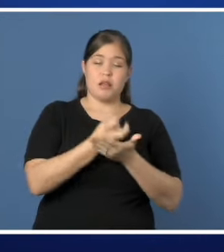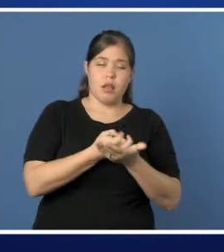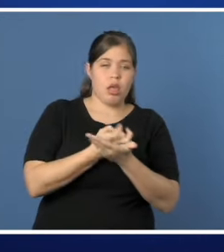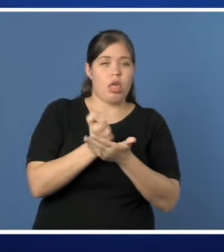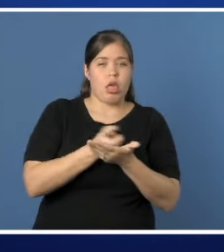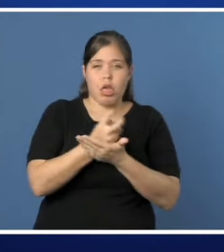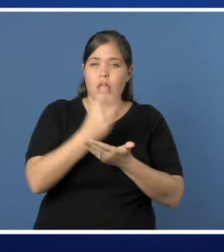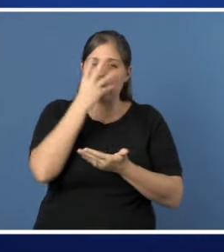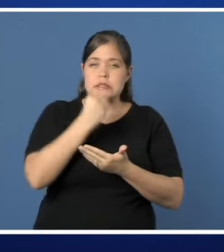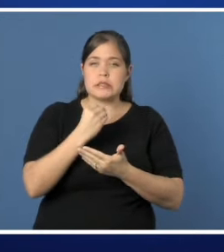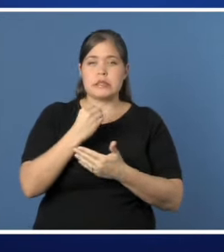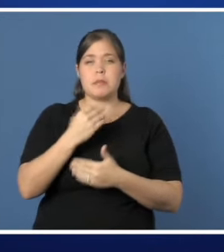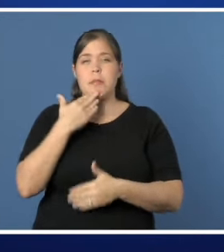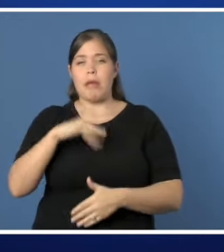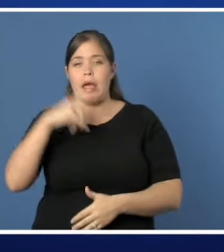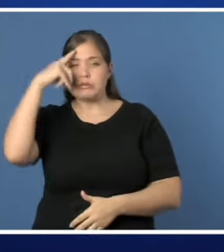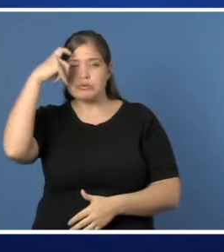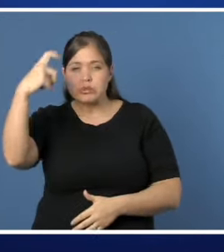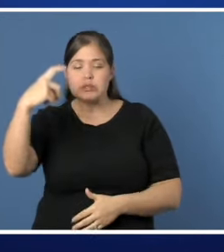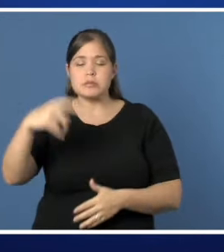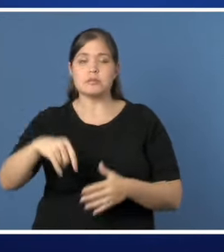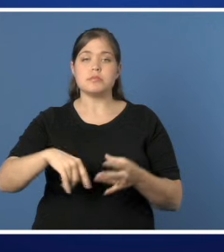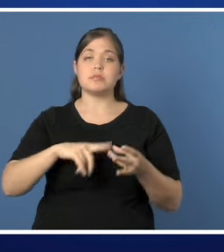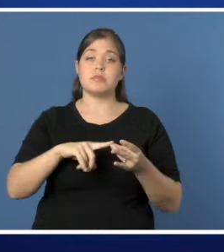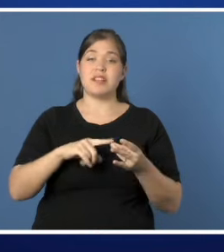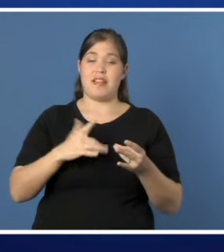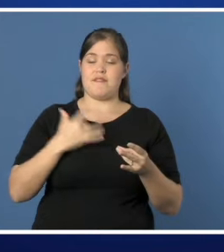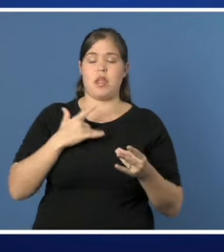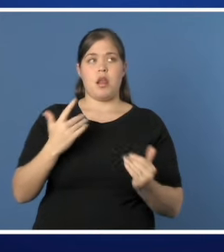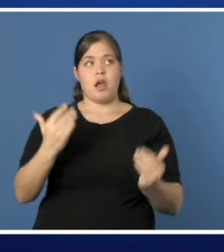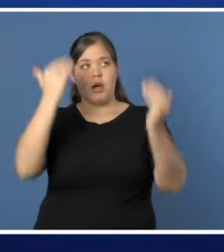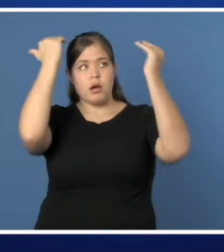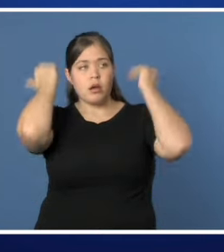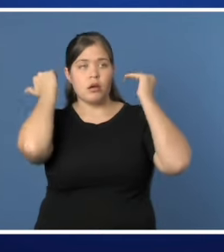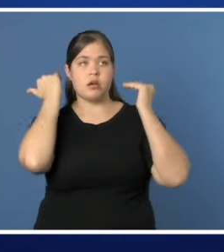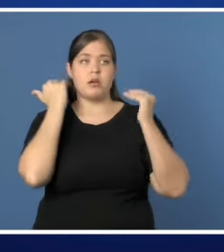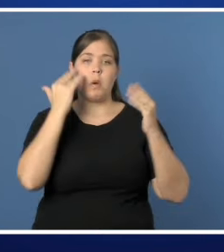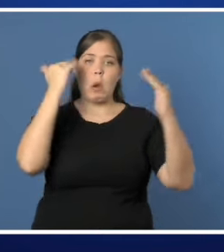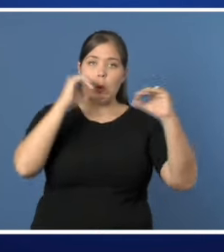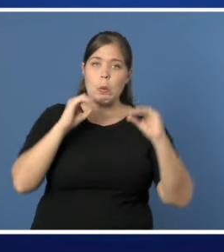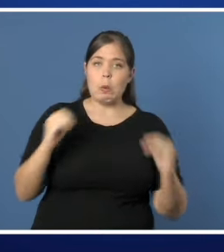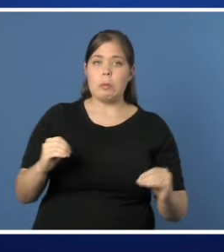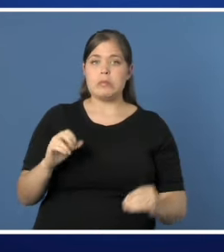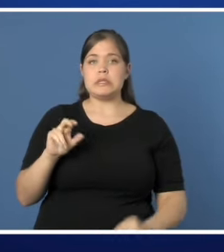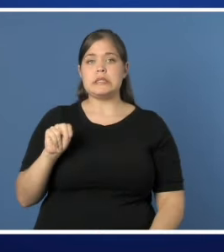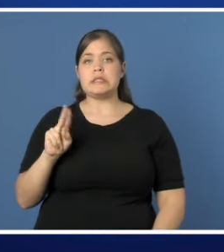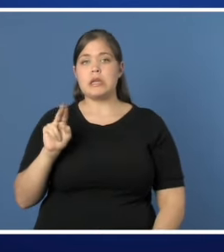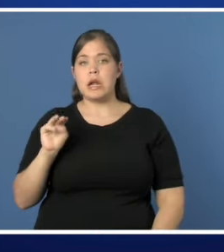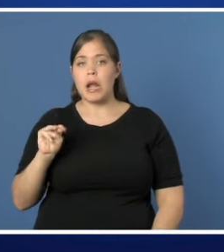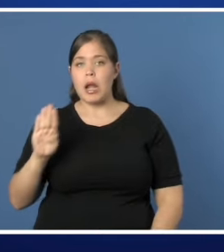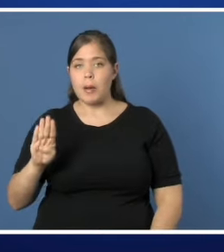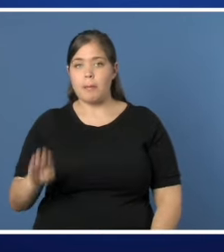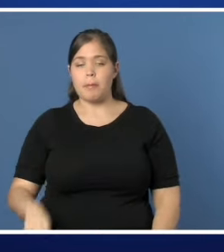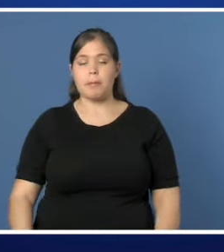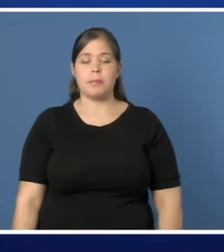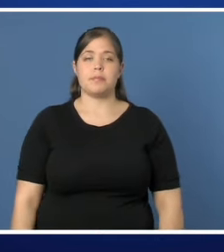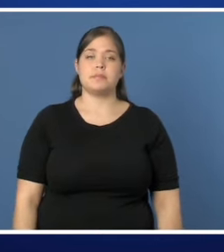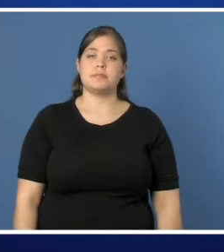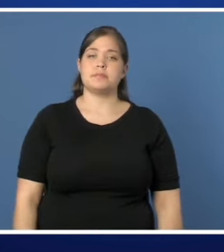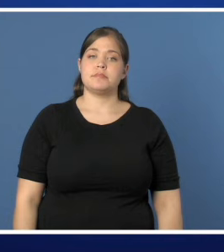Difficulty sleeping or nightmares Feeling overwhelmed, hopeless, numb